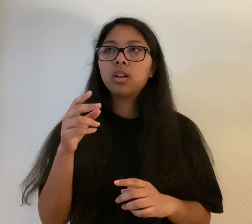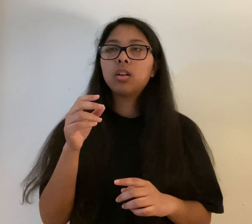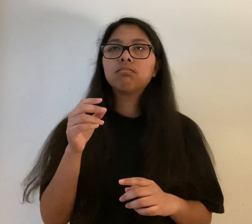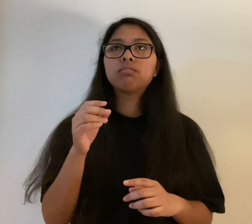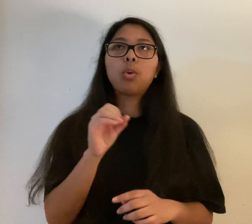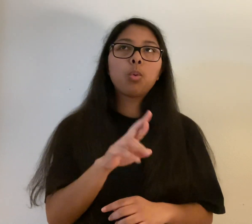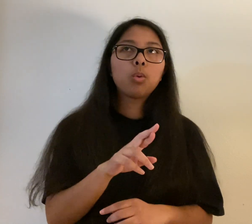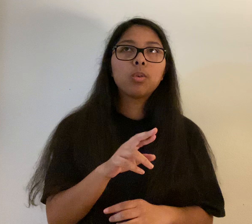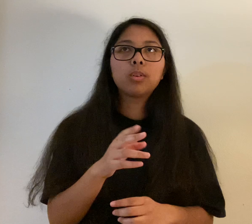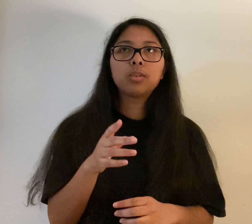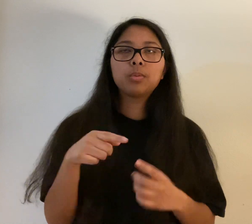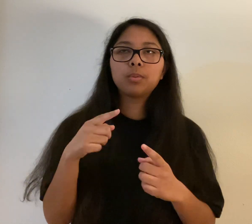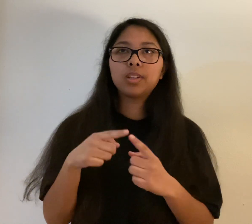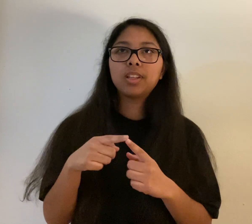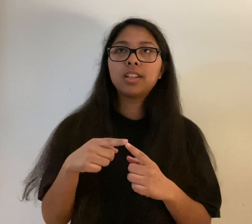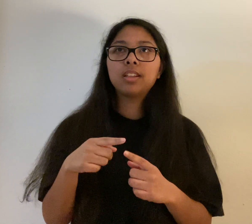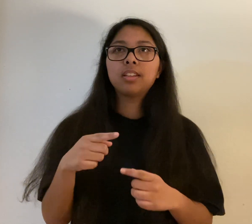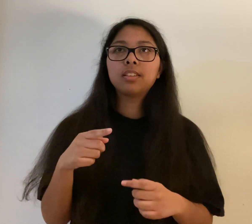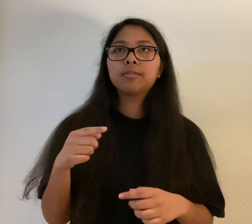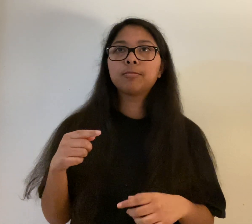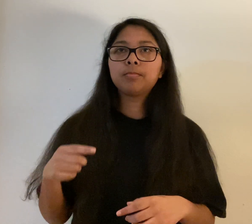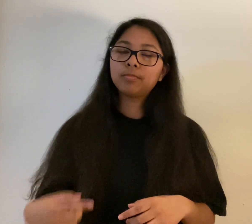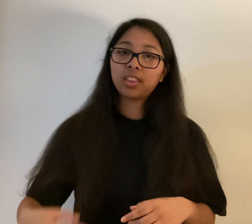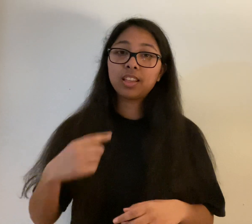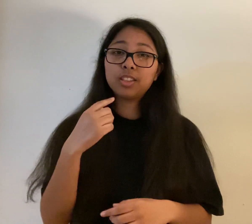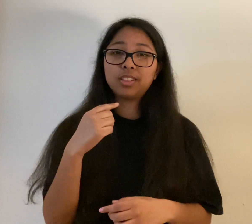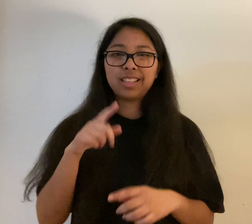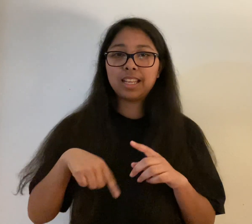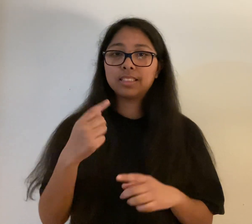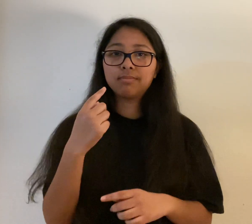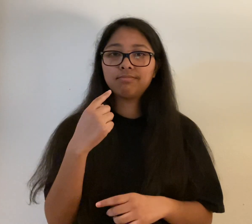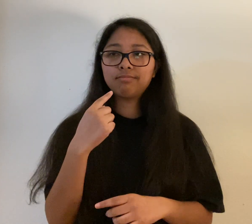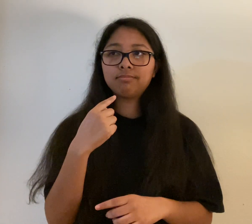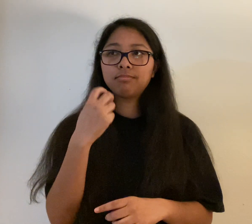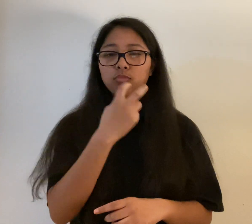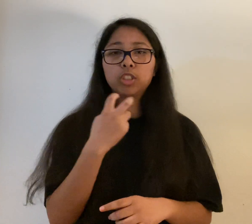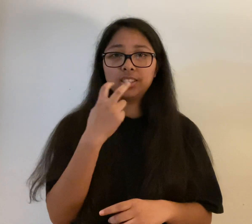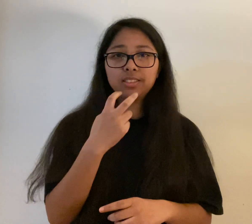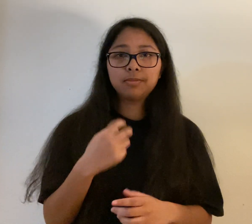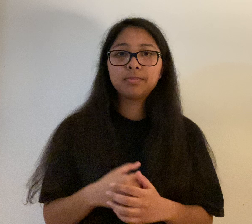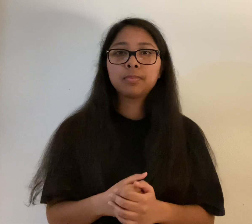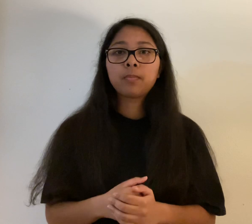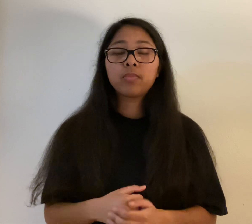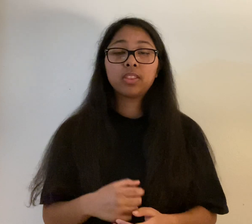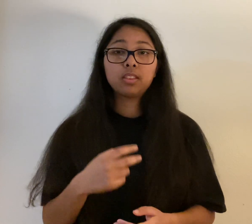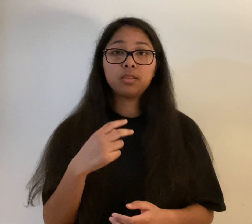The oral interpreter repeats, usually verbatim and usually silently, what a